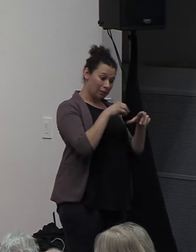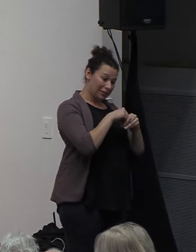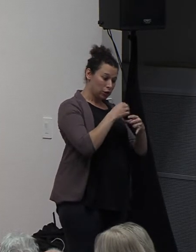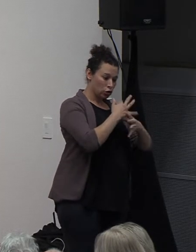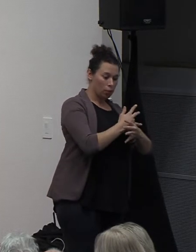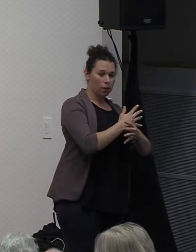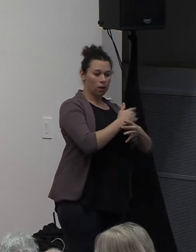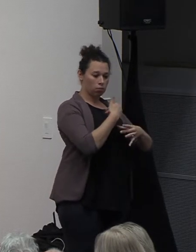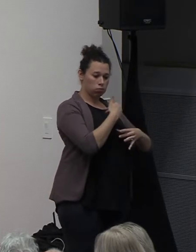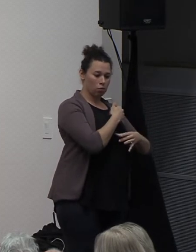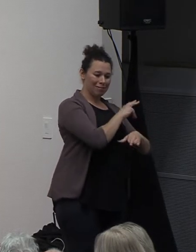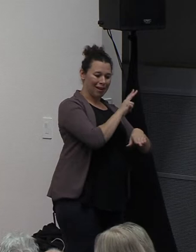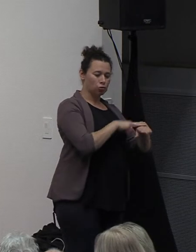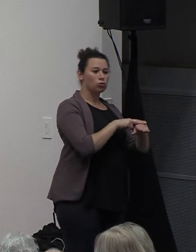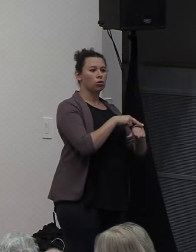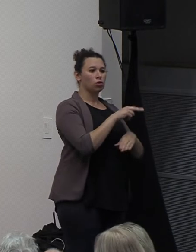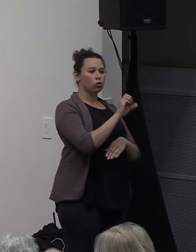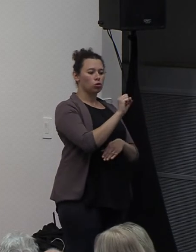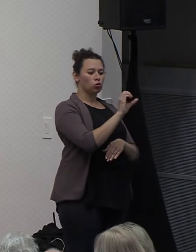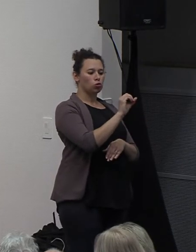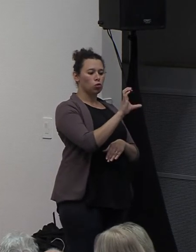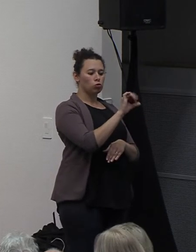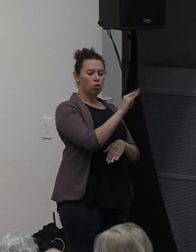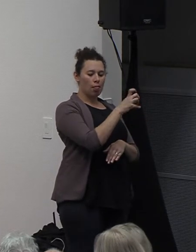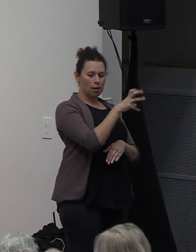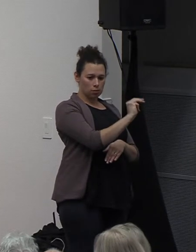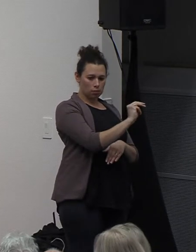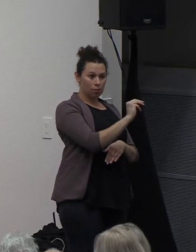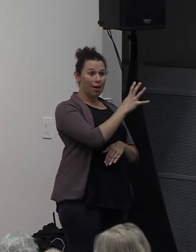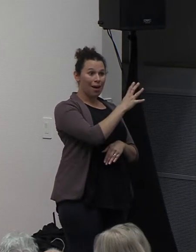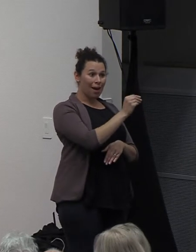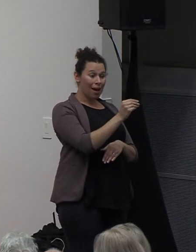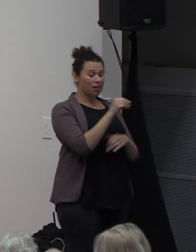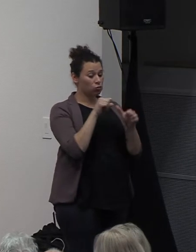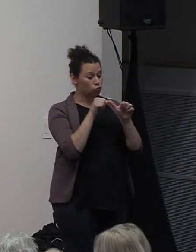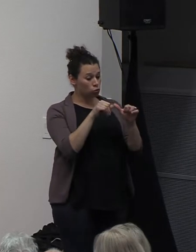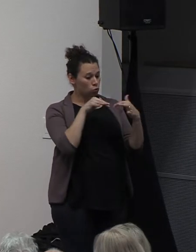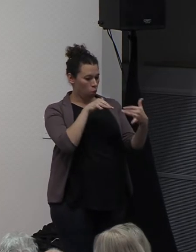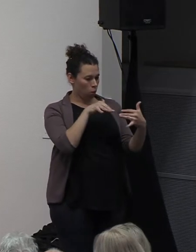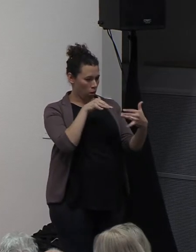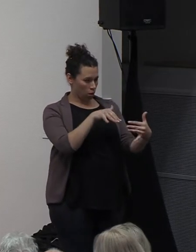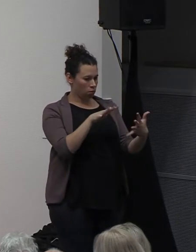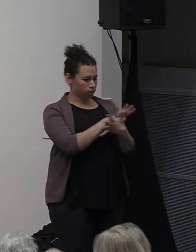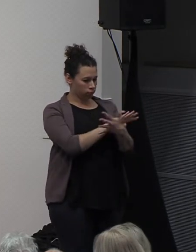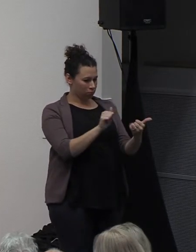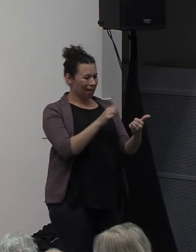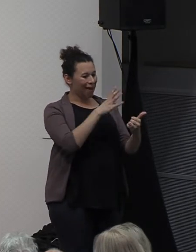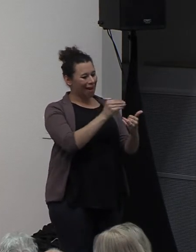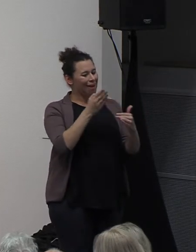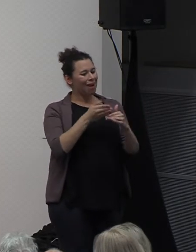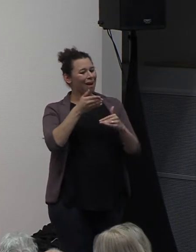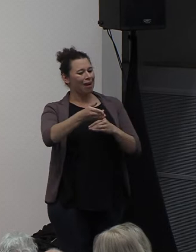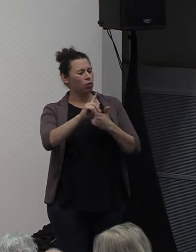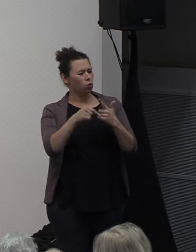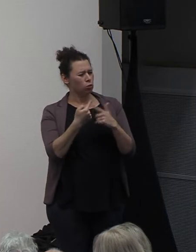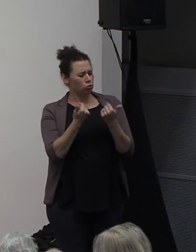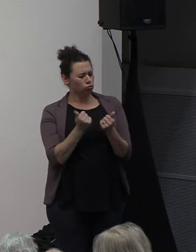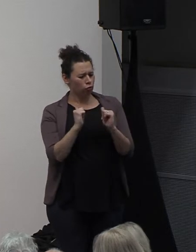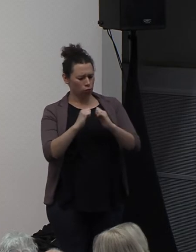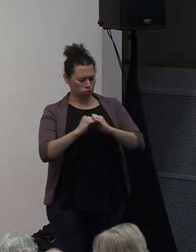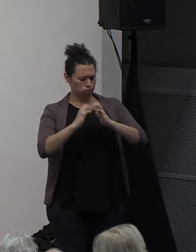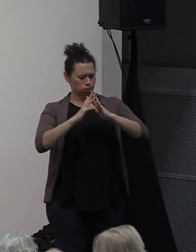Holocaust, and afterward, as they worked to rebuild their lives in communities far from their original